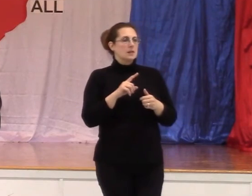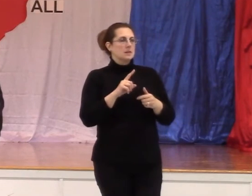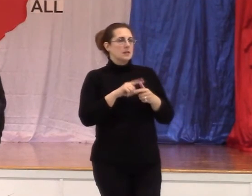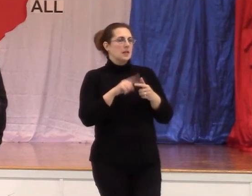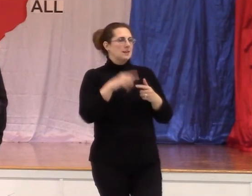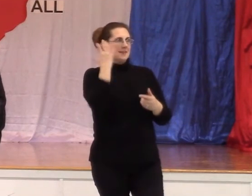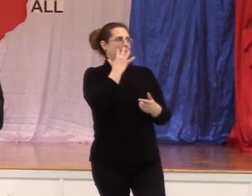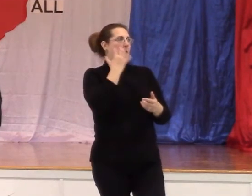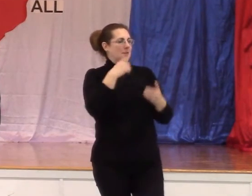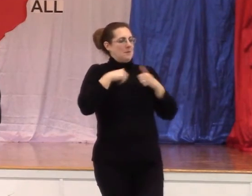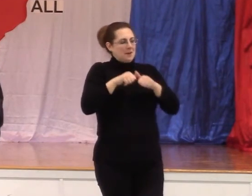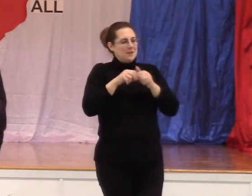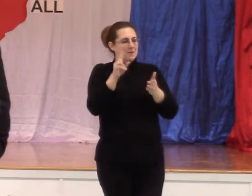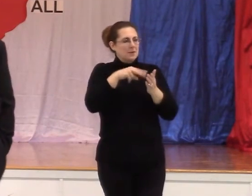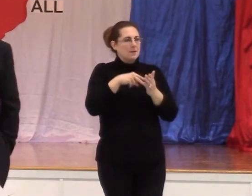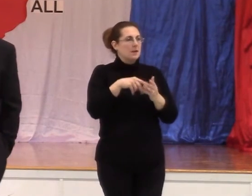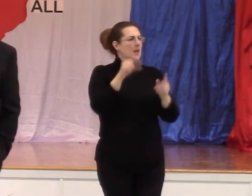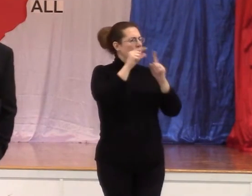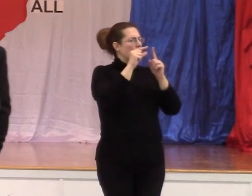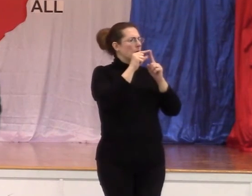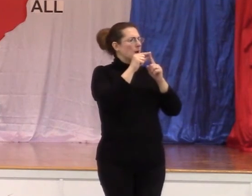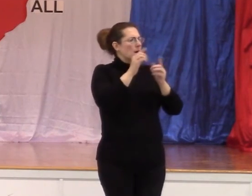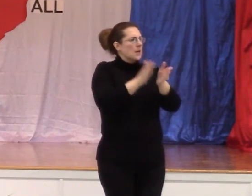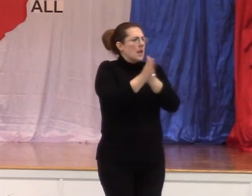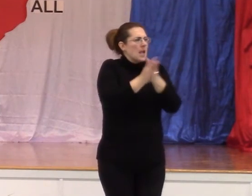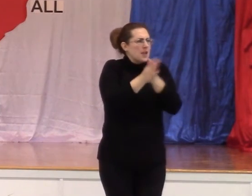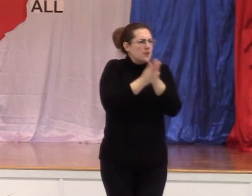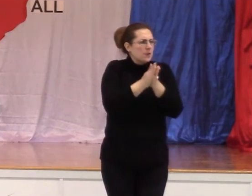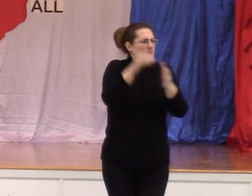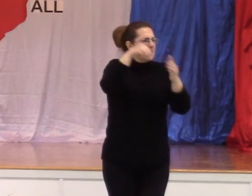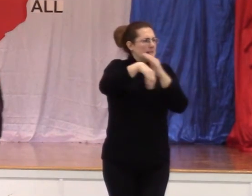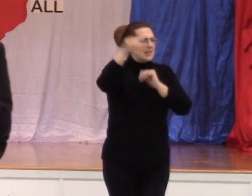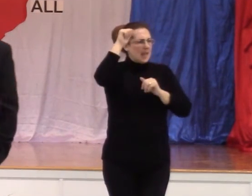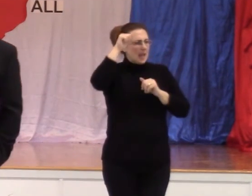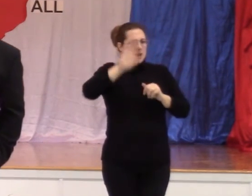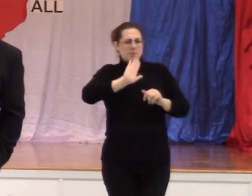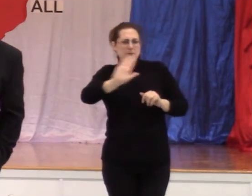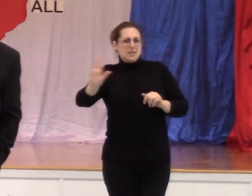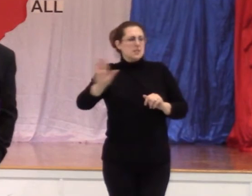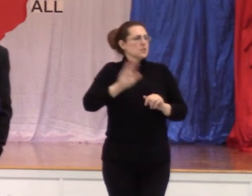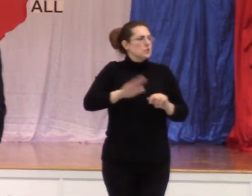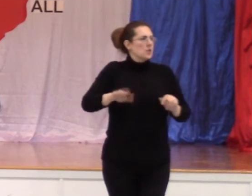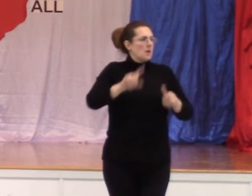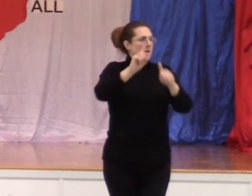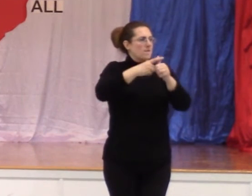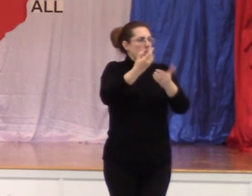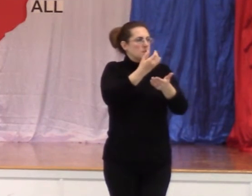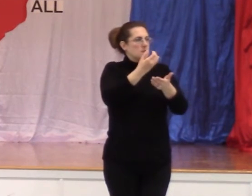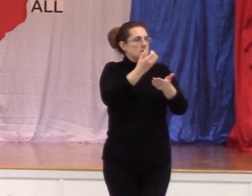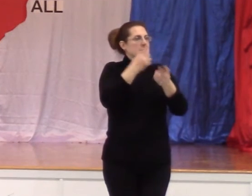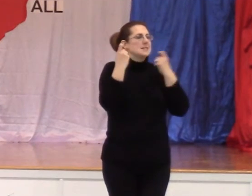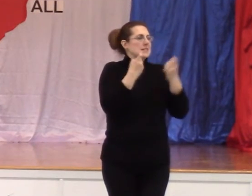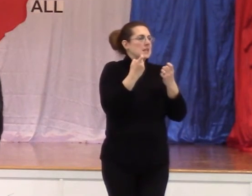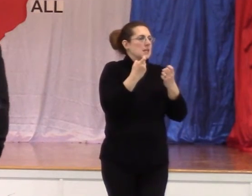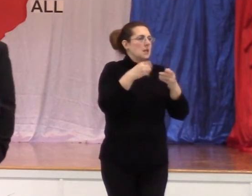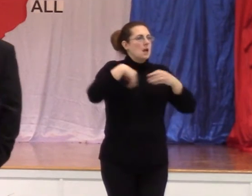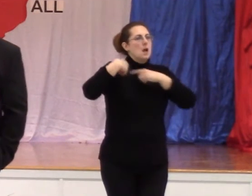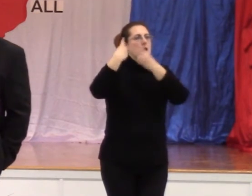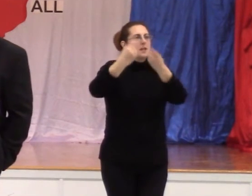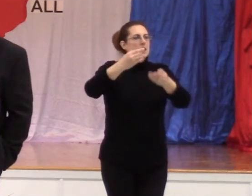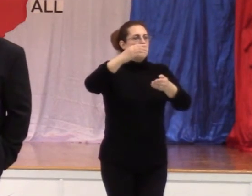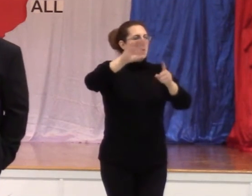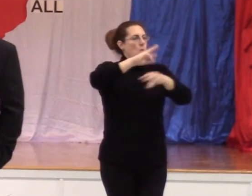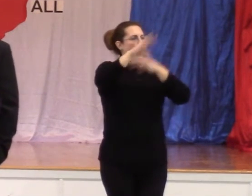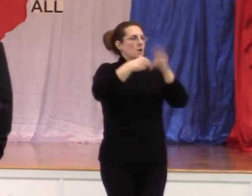reading. In a word, enthusiasm inheres in Adam and his children from the beginning, from the first fall to the end of the world, its poison having